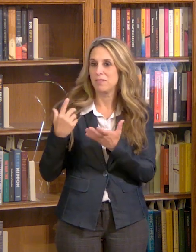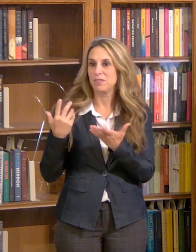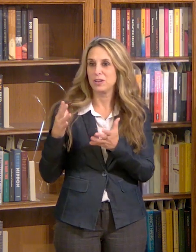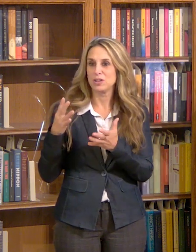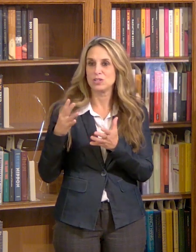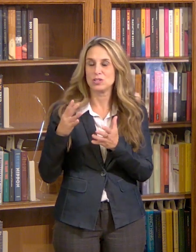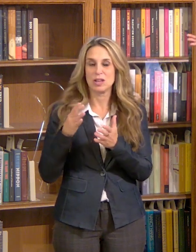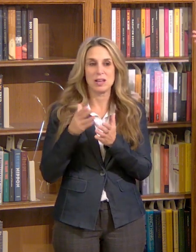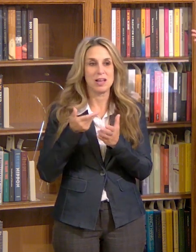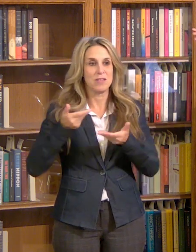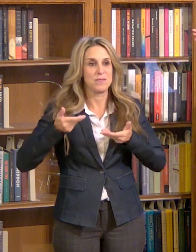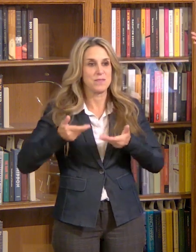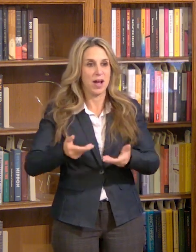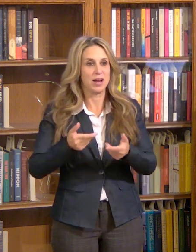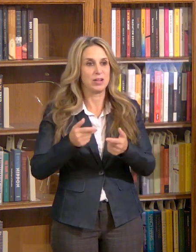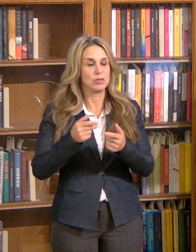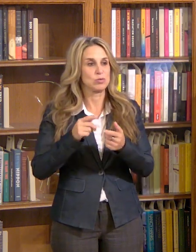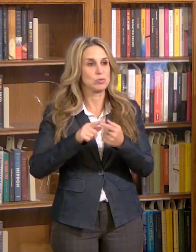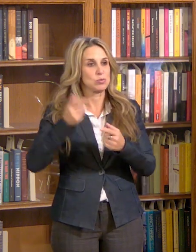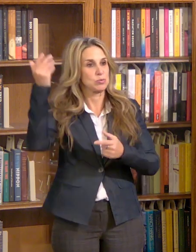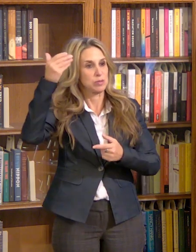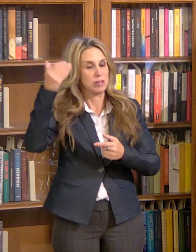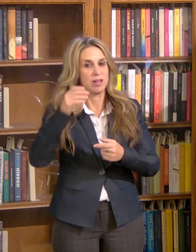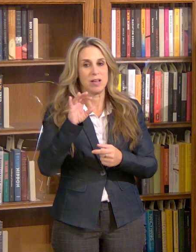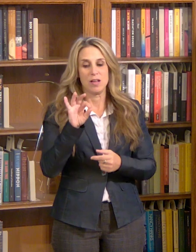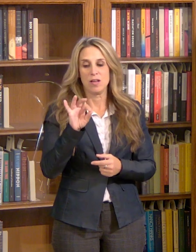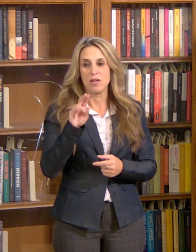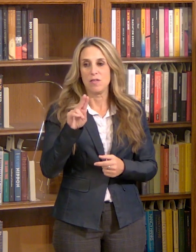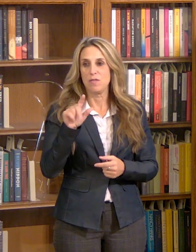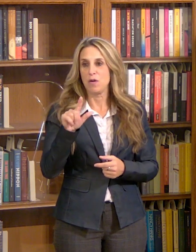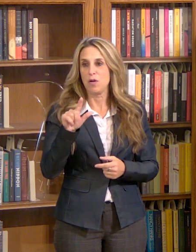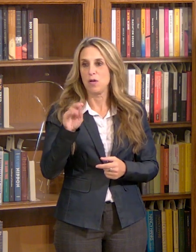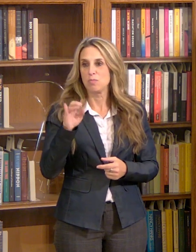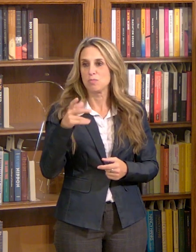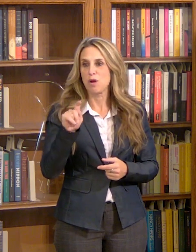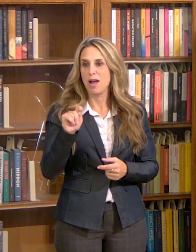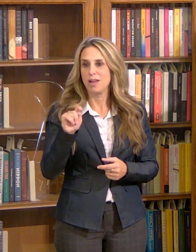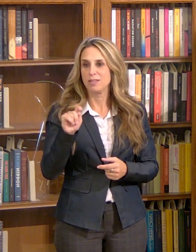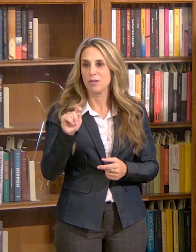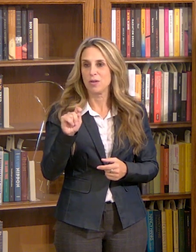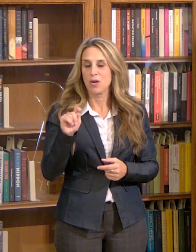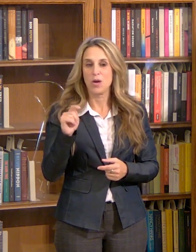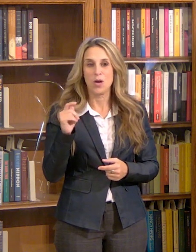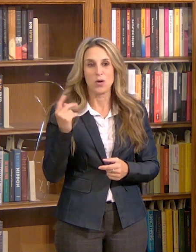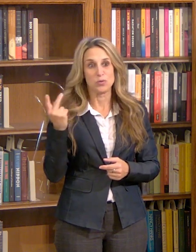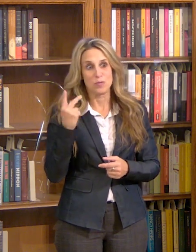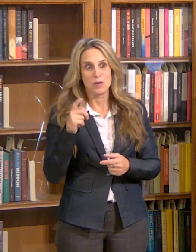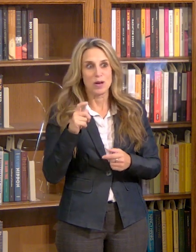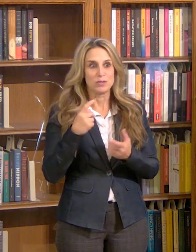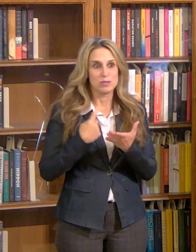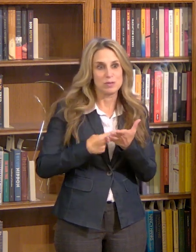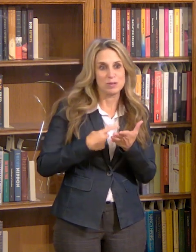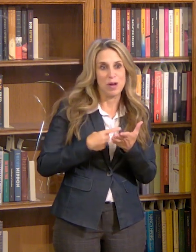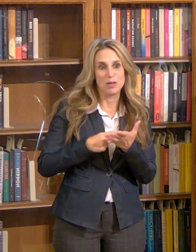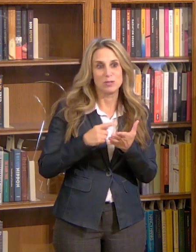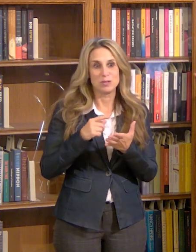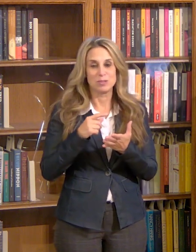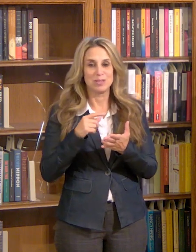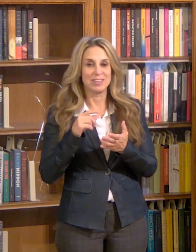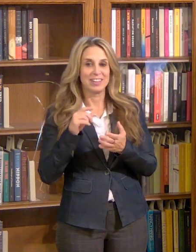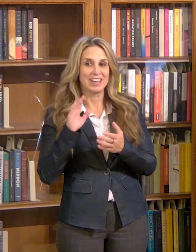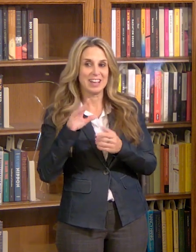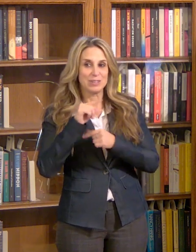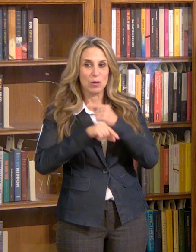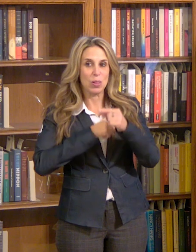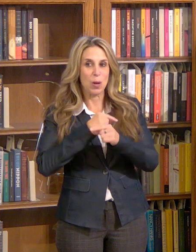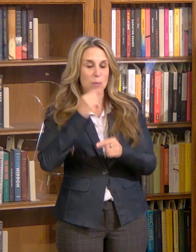talk for full bright um for which we had to sort of talk about uh Dr franken's Global Experience and particularly